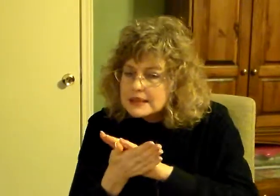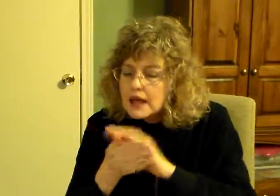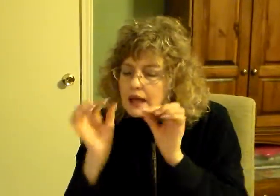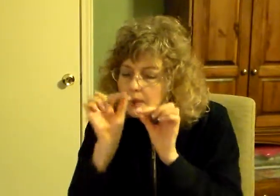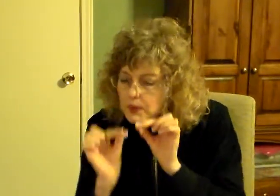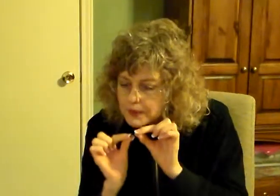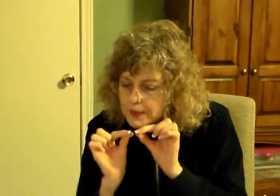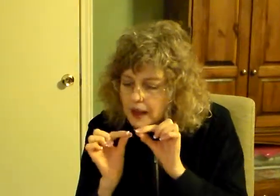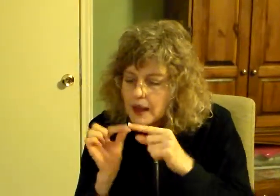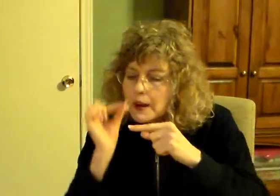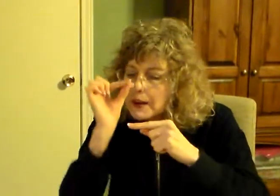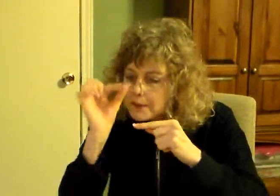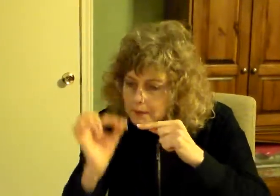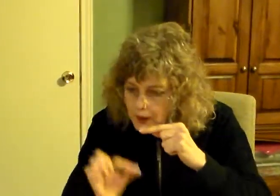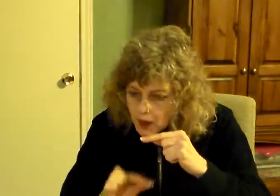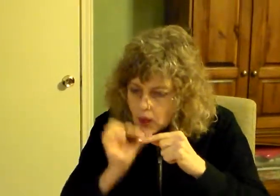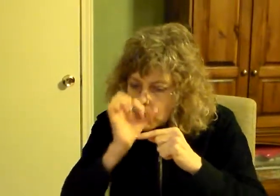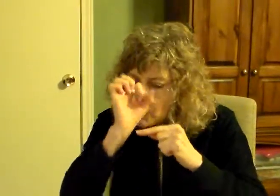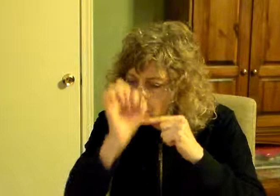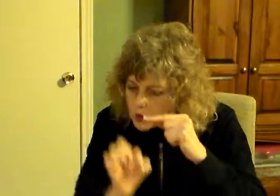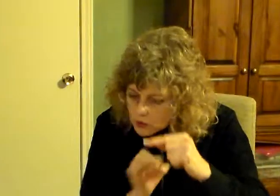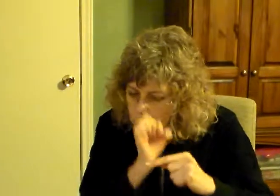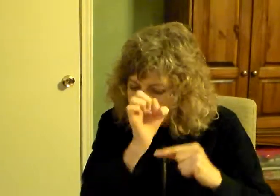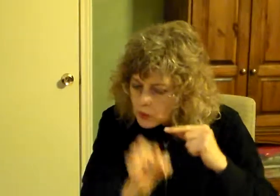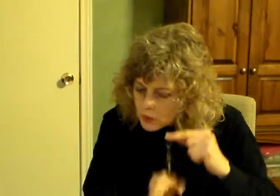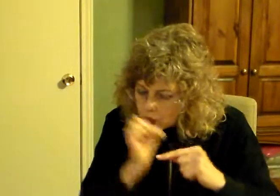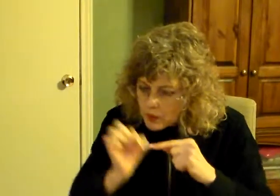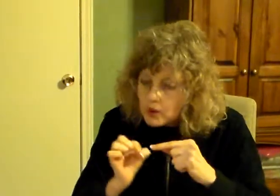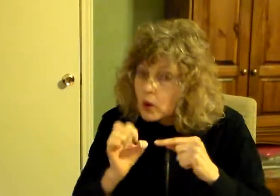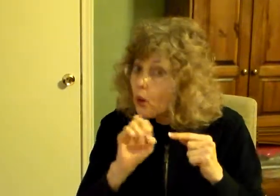smaller particles are smaller molecules, or they can be elements.